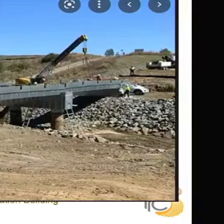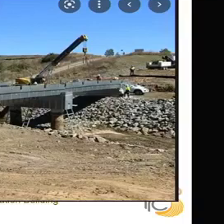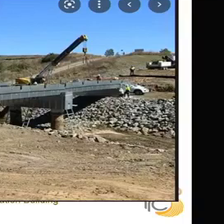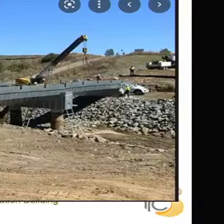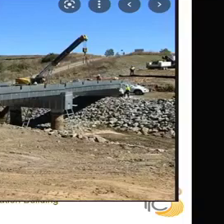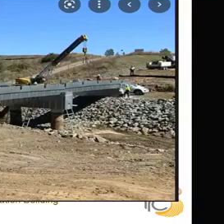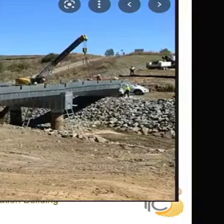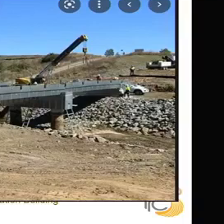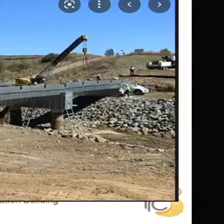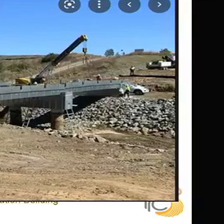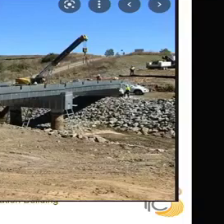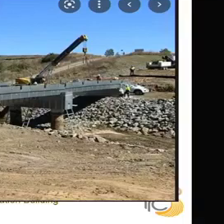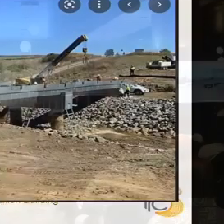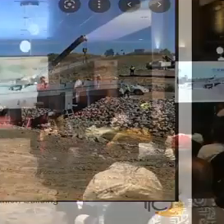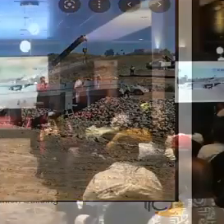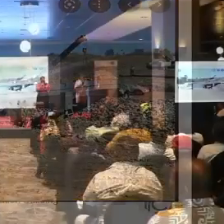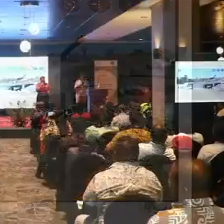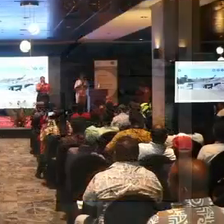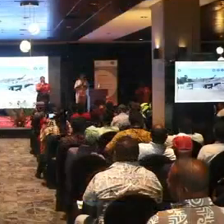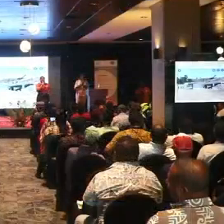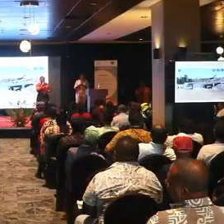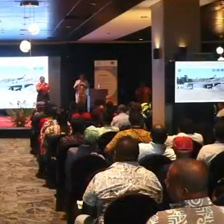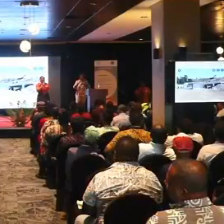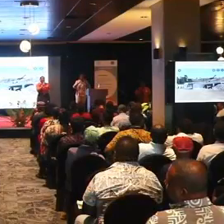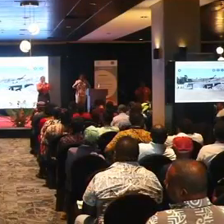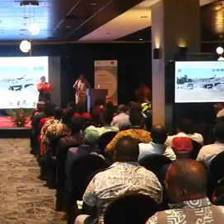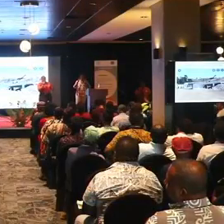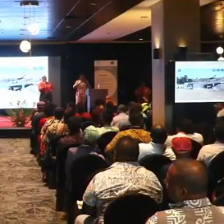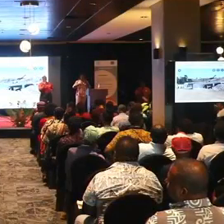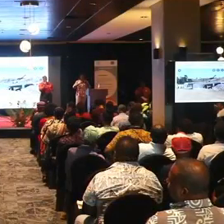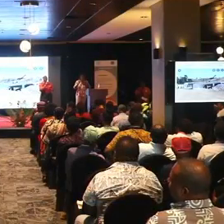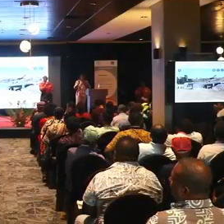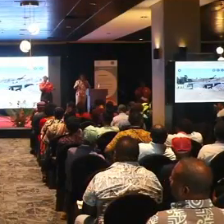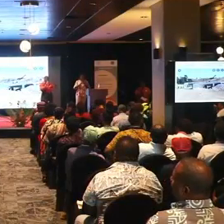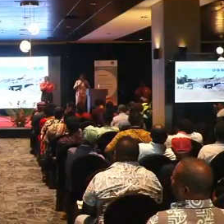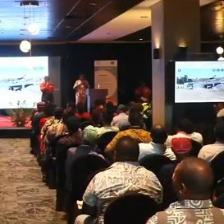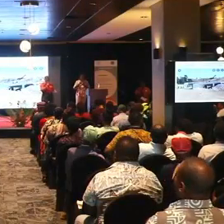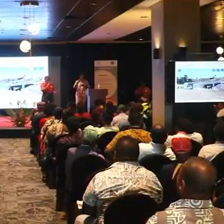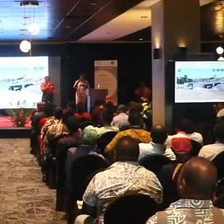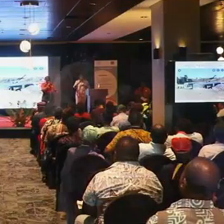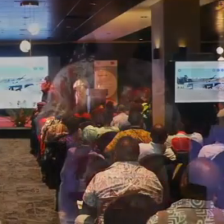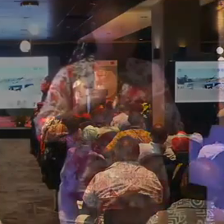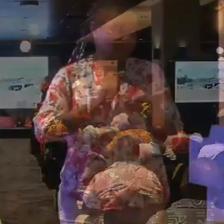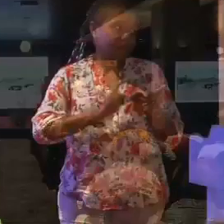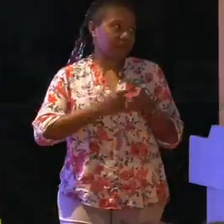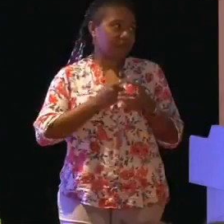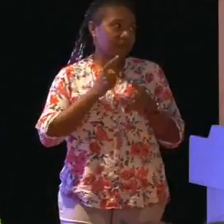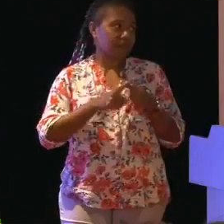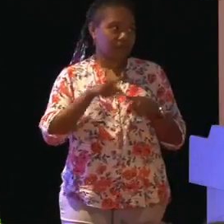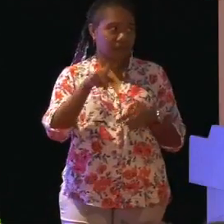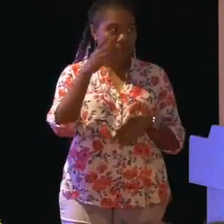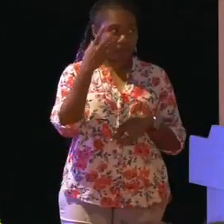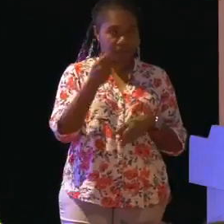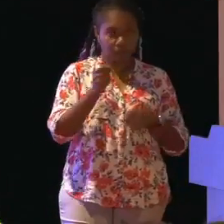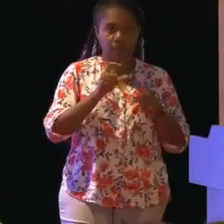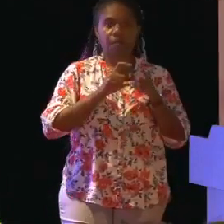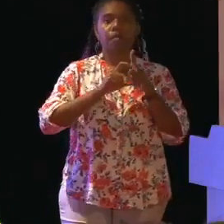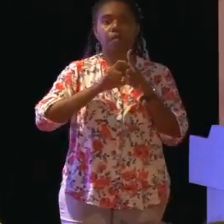bridge infrastructure there. You pay the money and you will see development surrounding us.